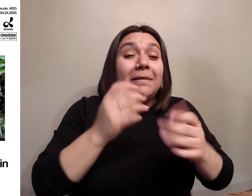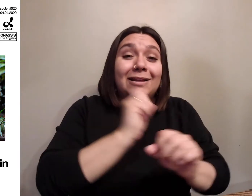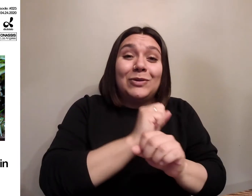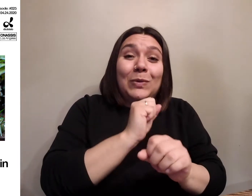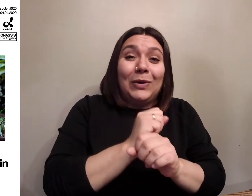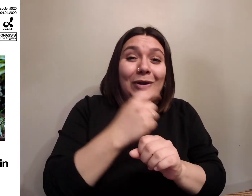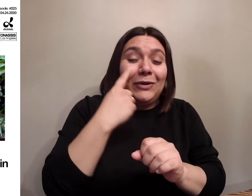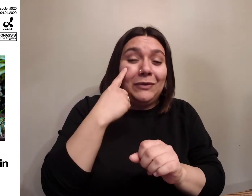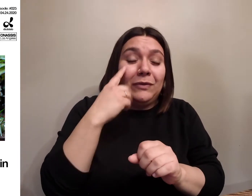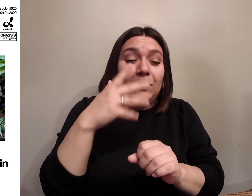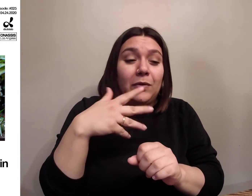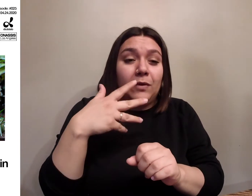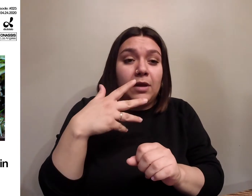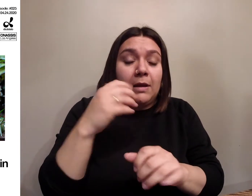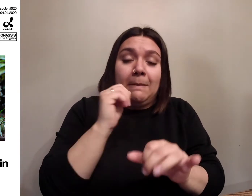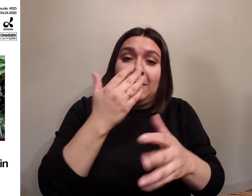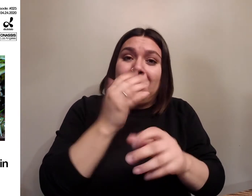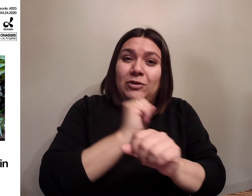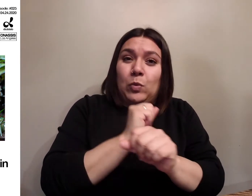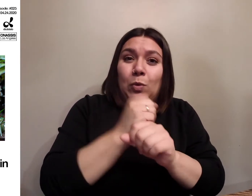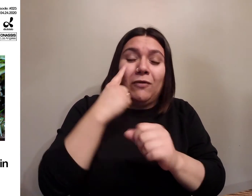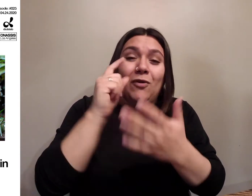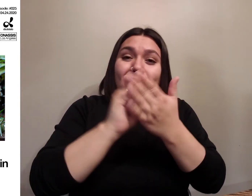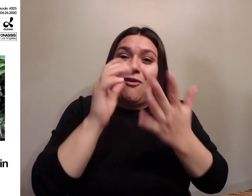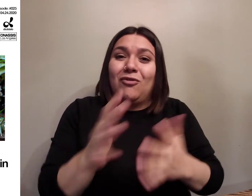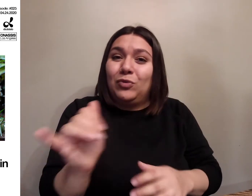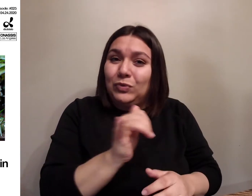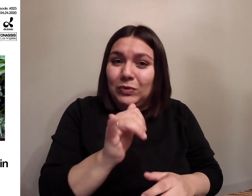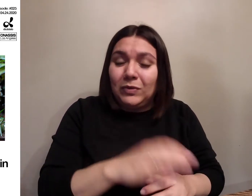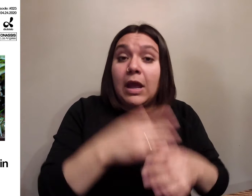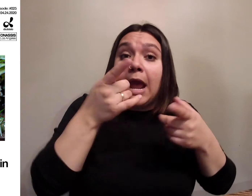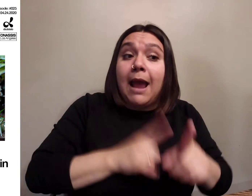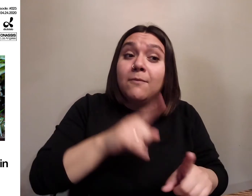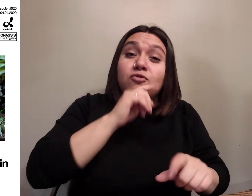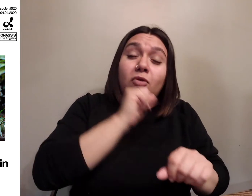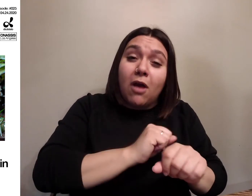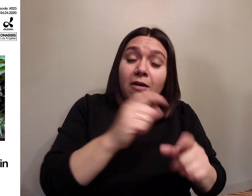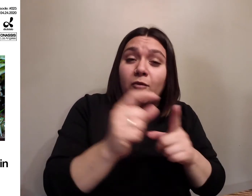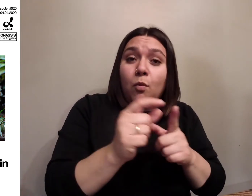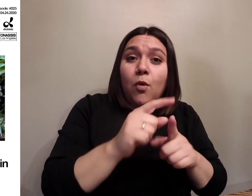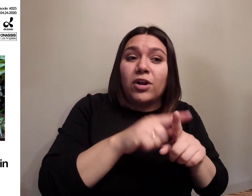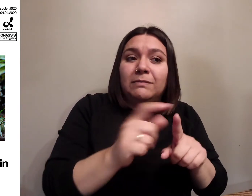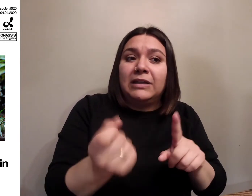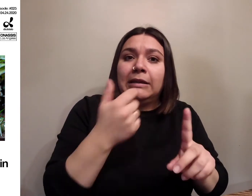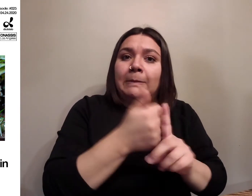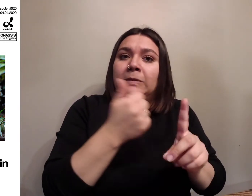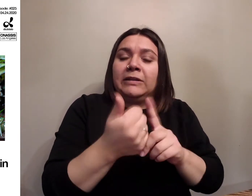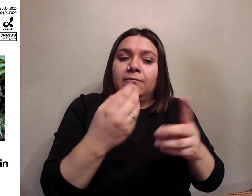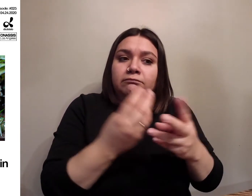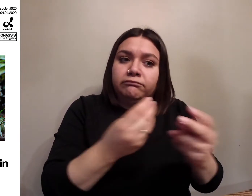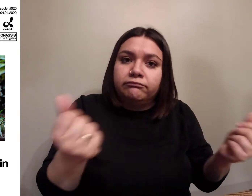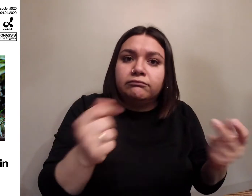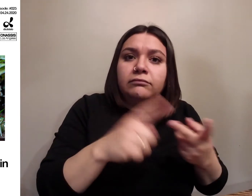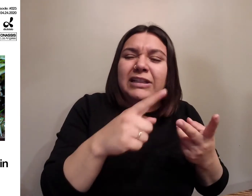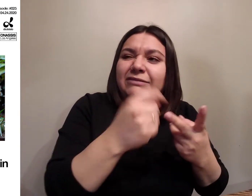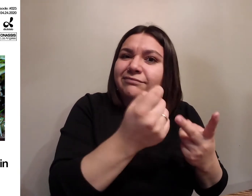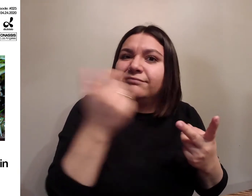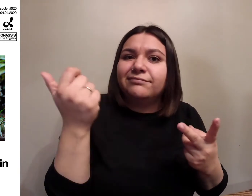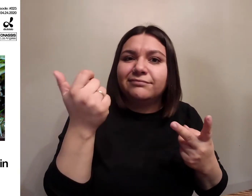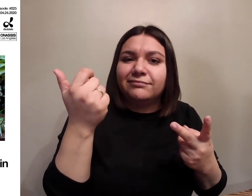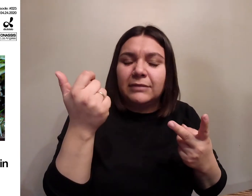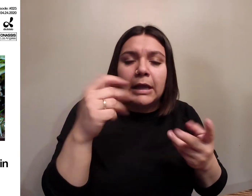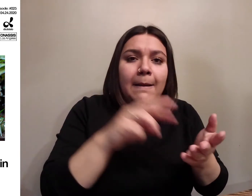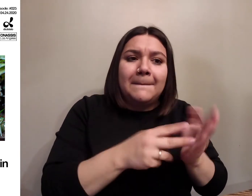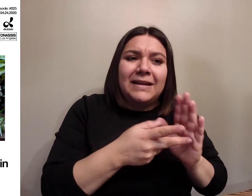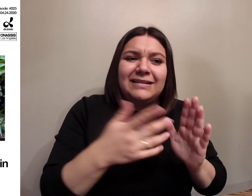up and bring it to the surface. And maybe that's the work of an author as well. When you